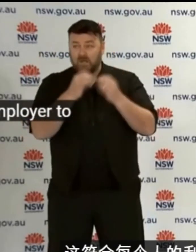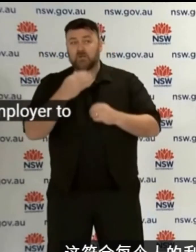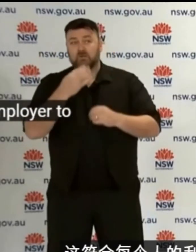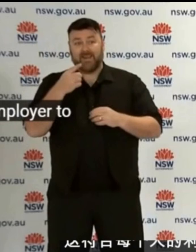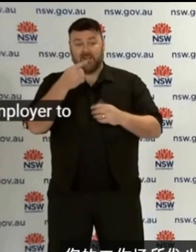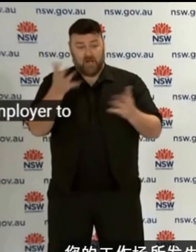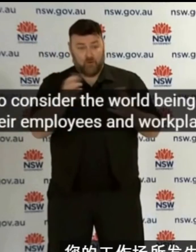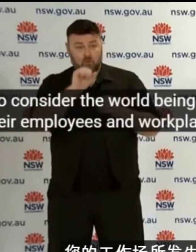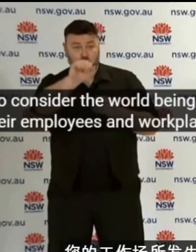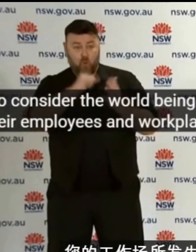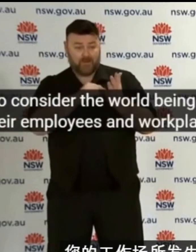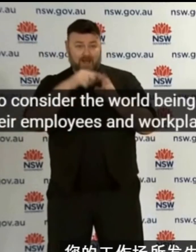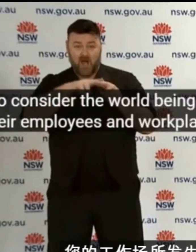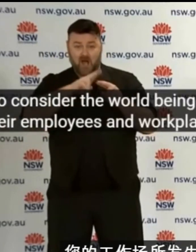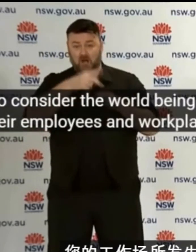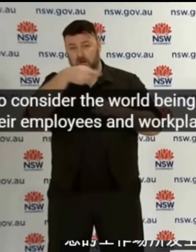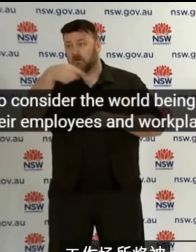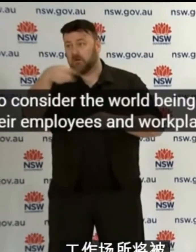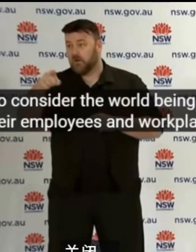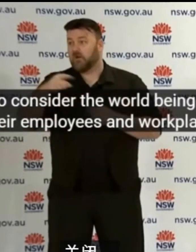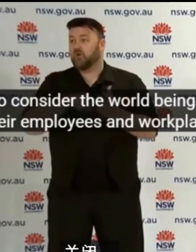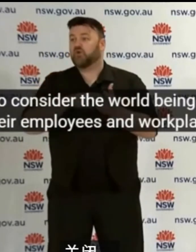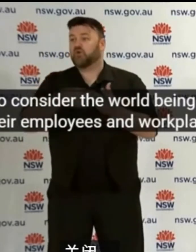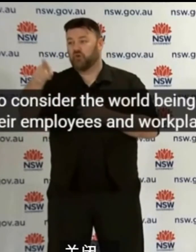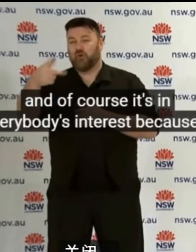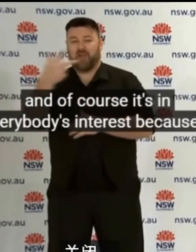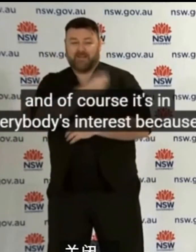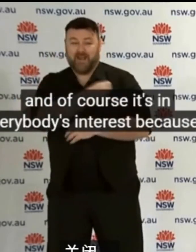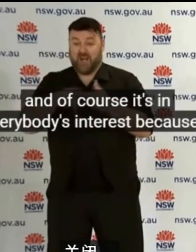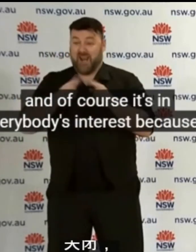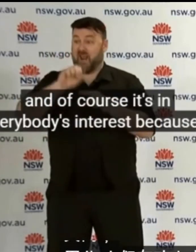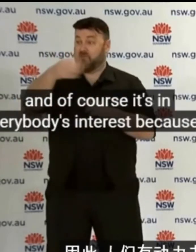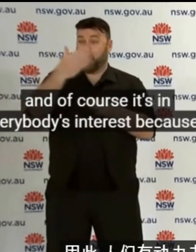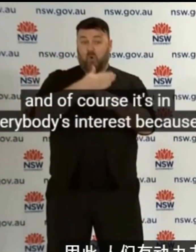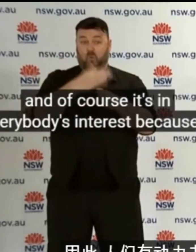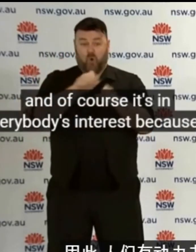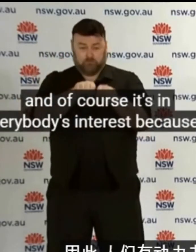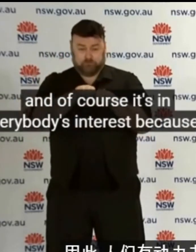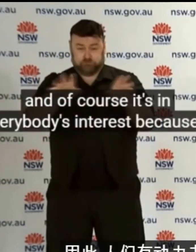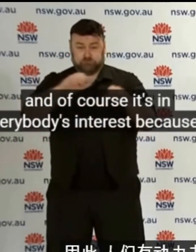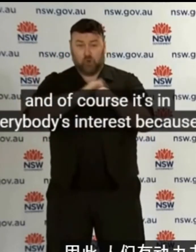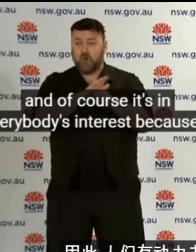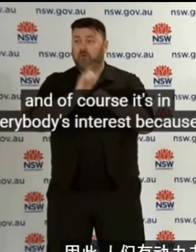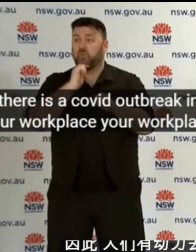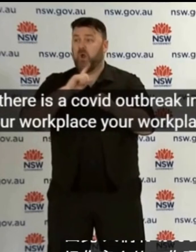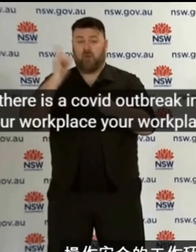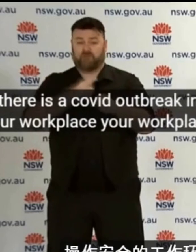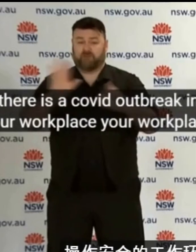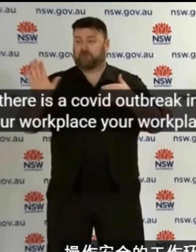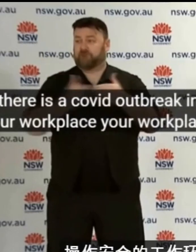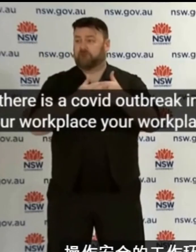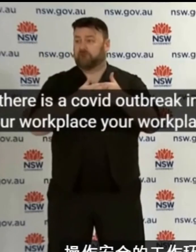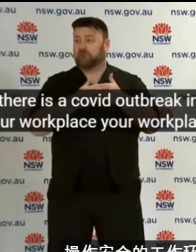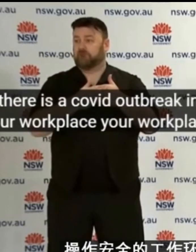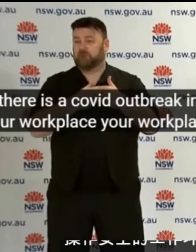COVID outbreak in your workplace will be closed down. So there's incentive for people to operate safe work environments, which is obviously good